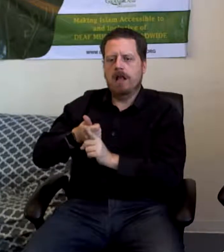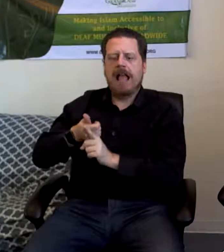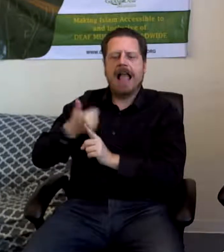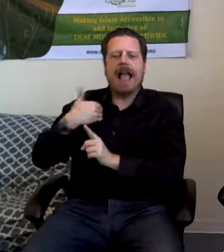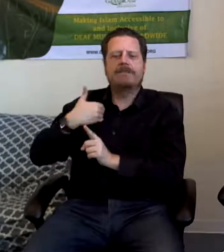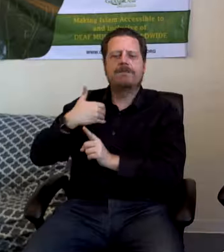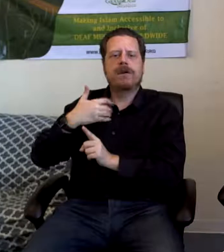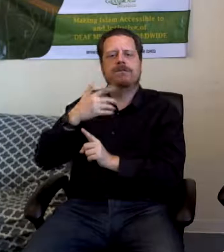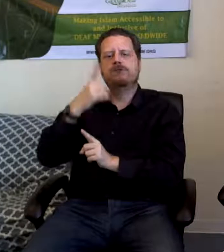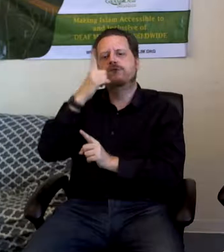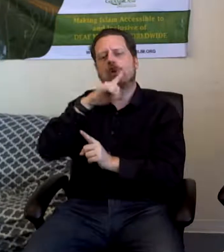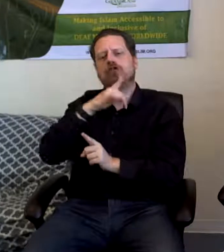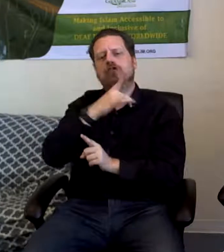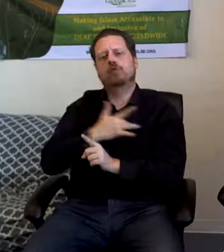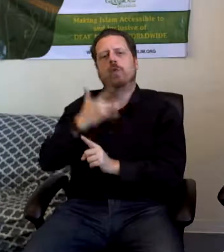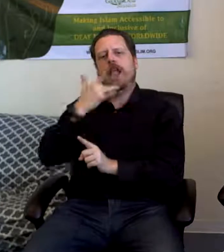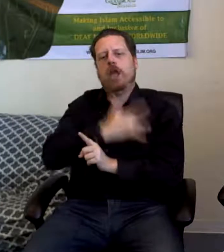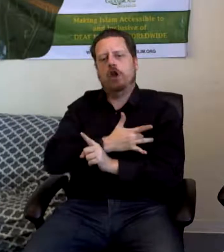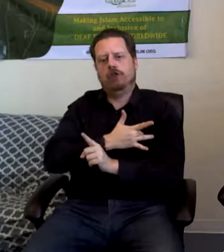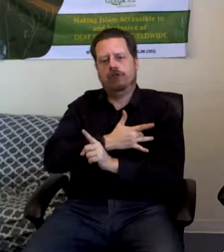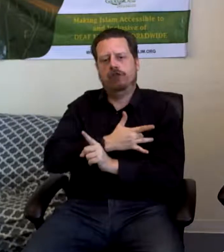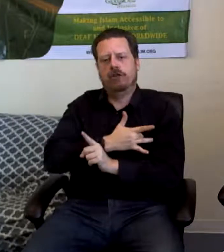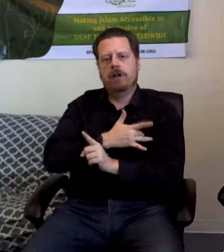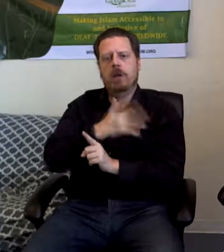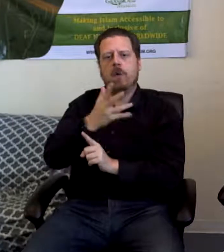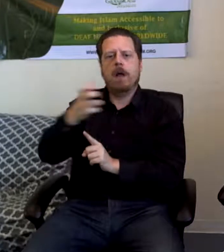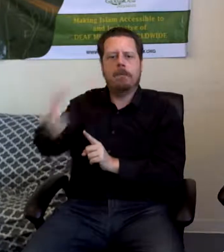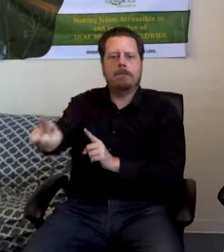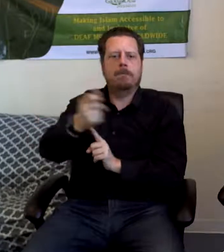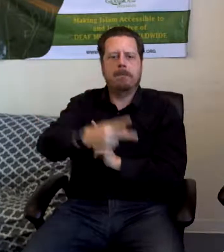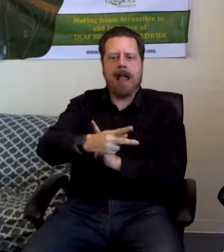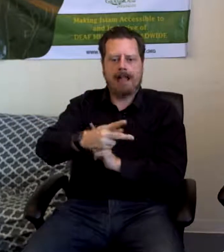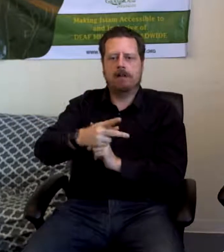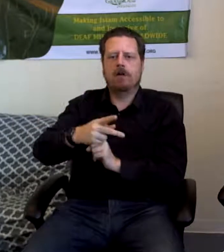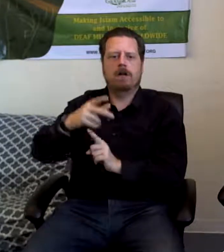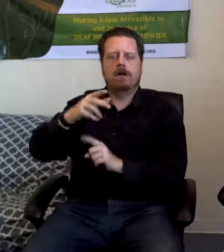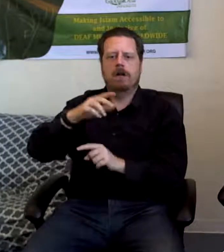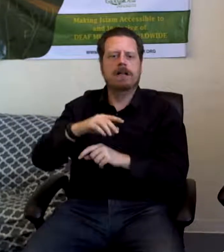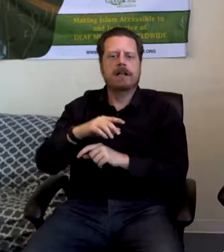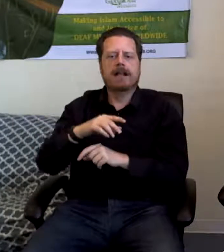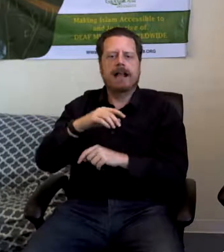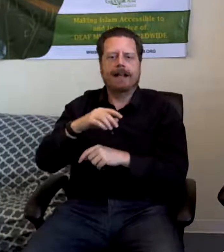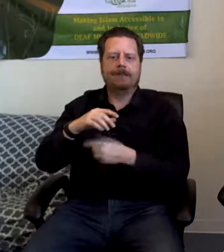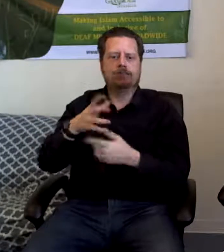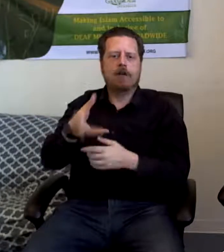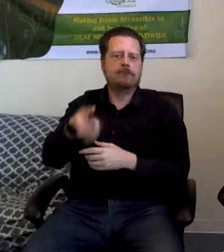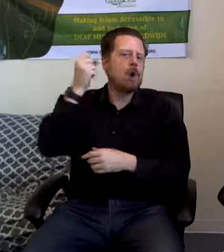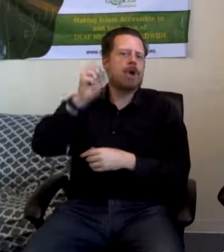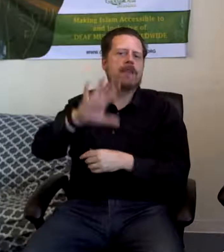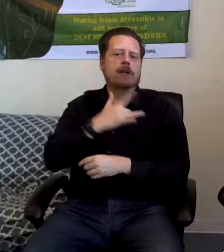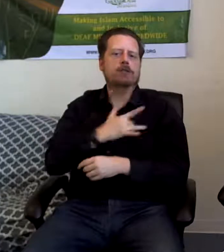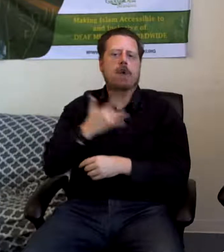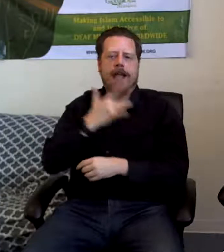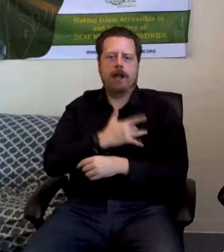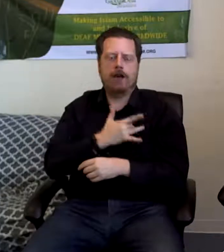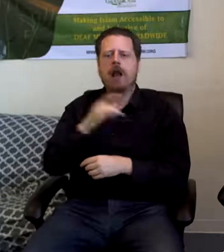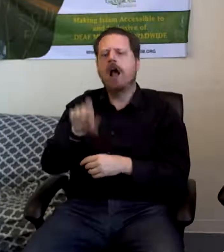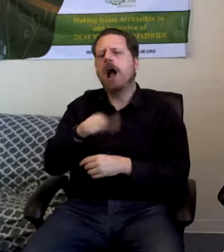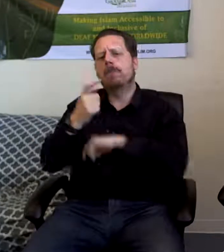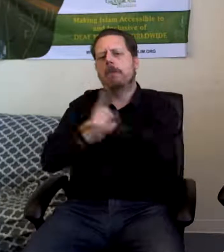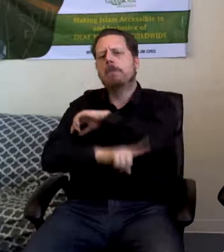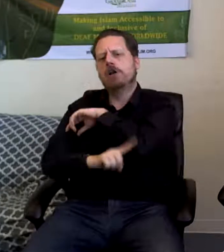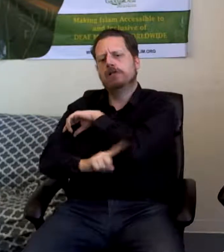swearing, for those who swear and they want to go back in their swearing, and many other punishments,